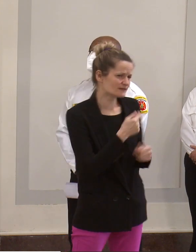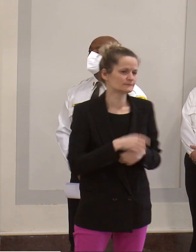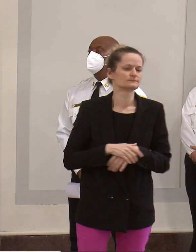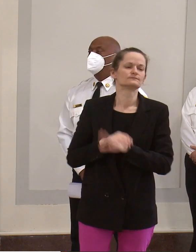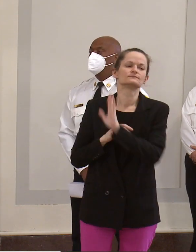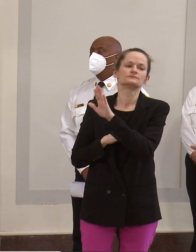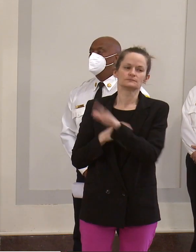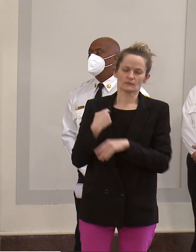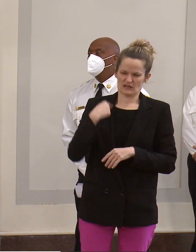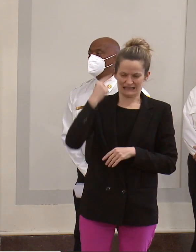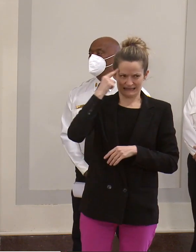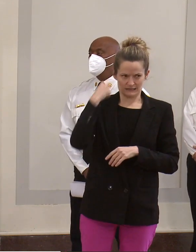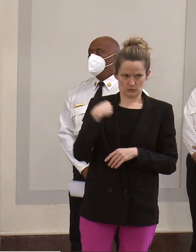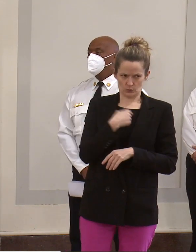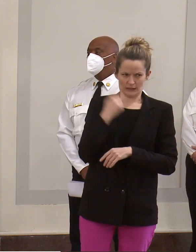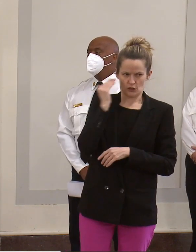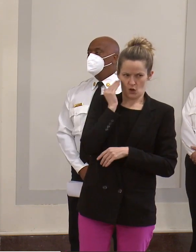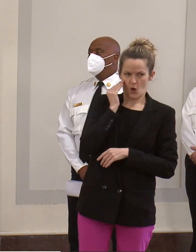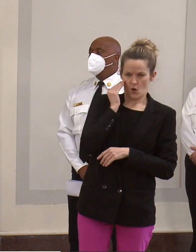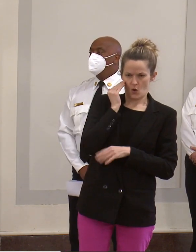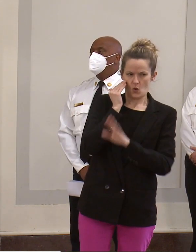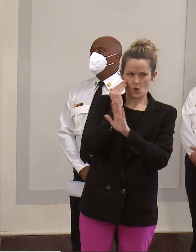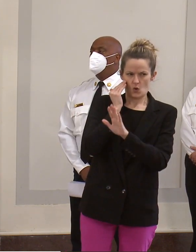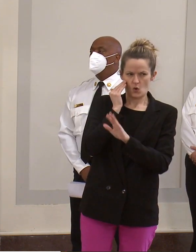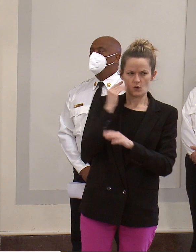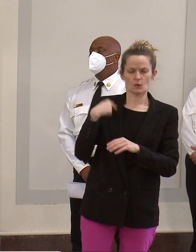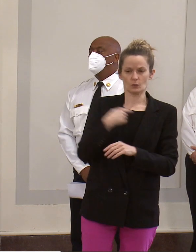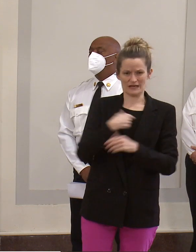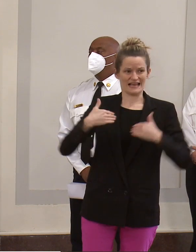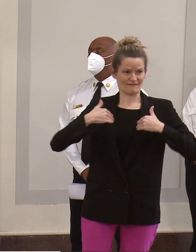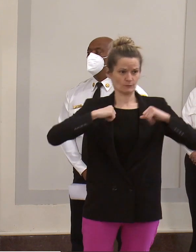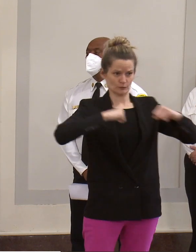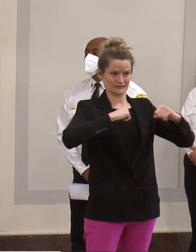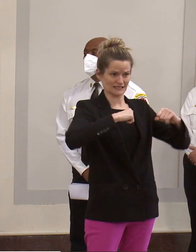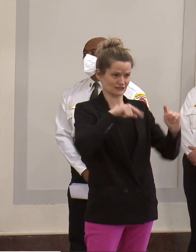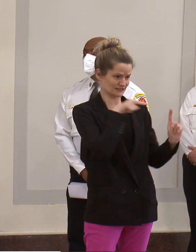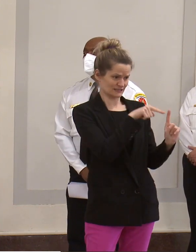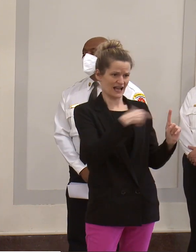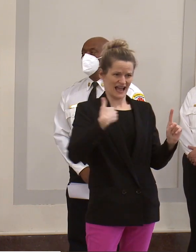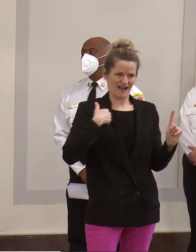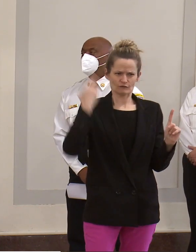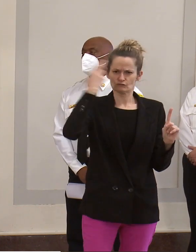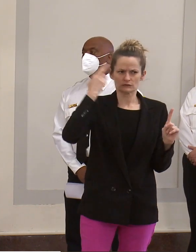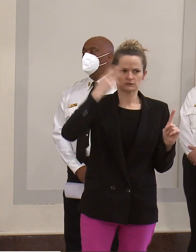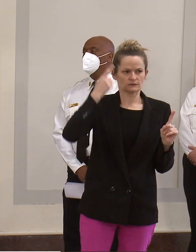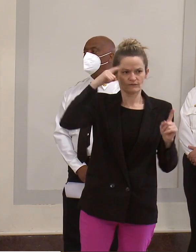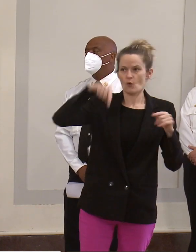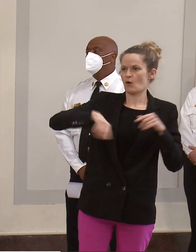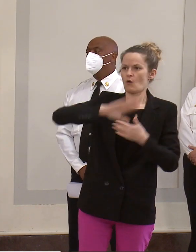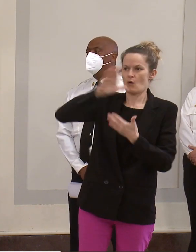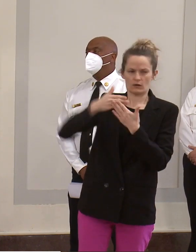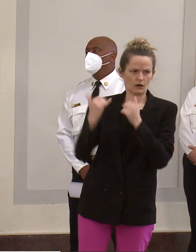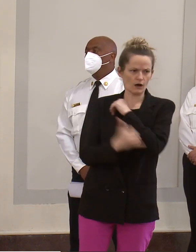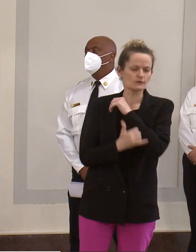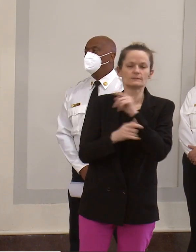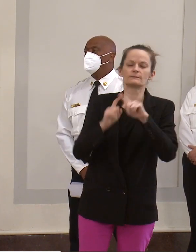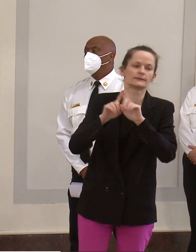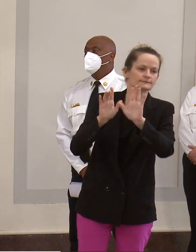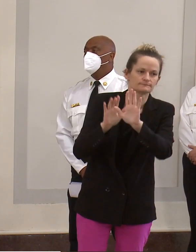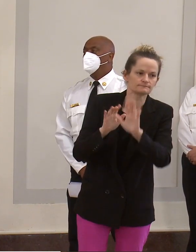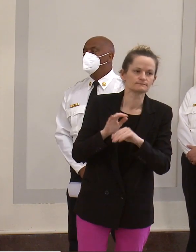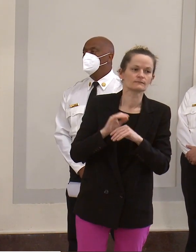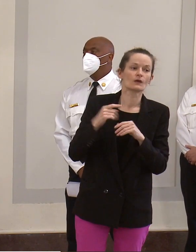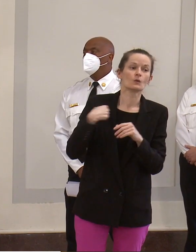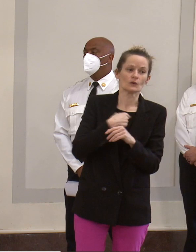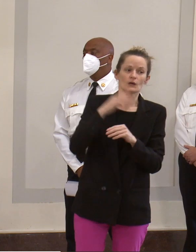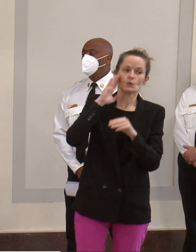that we have protections for religious reasons in this country, and this is no different. And what we're going to continue to do, Kate, is this